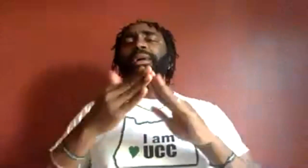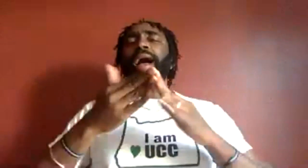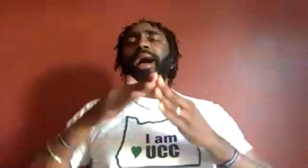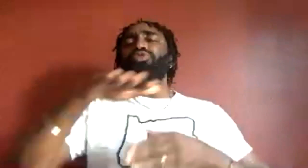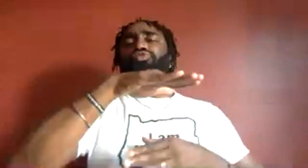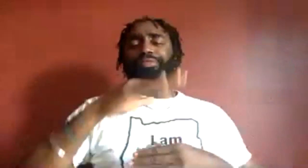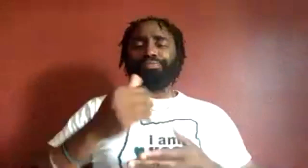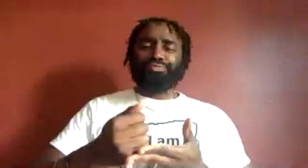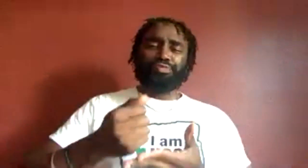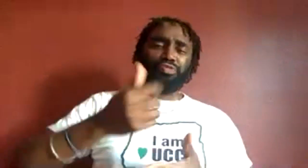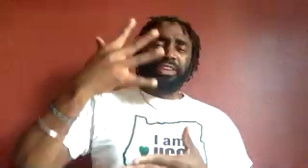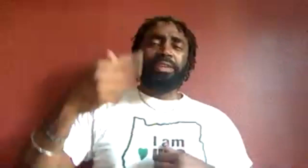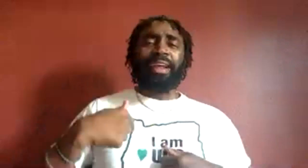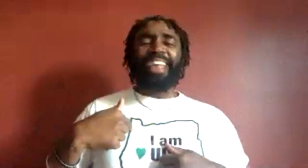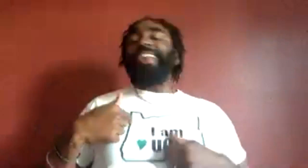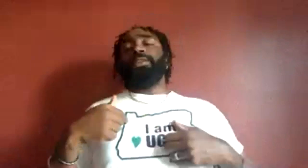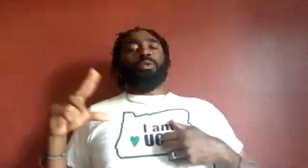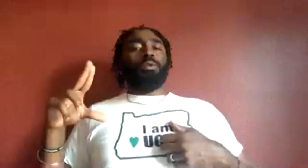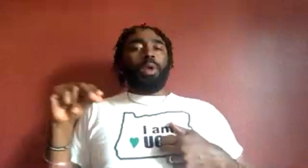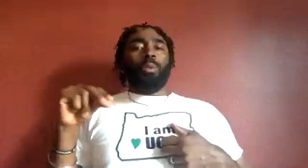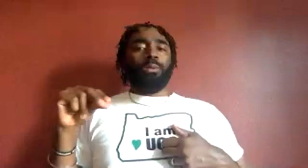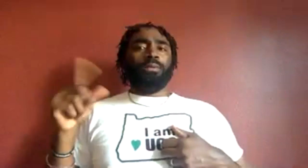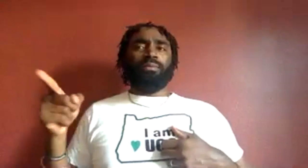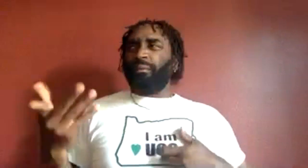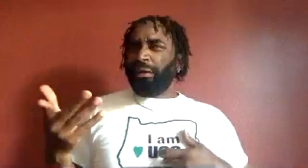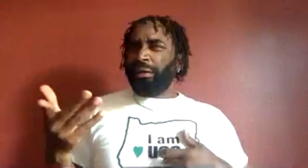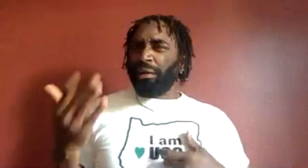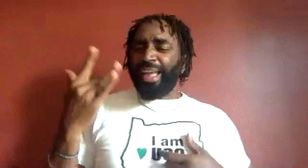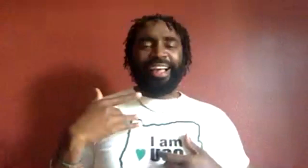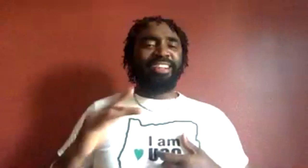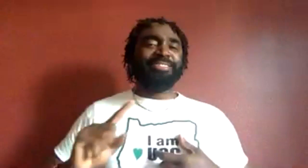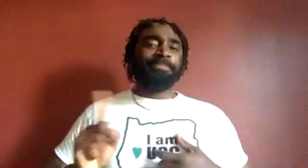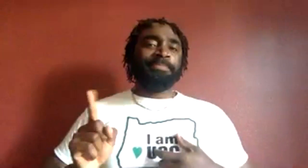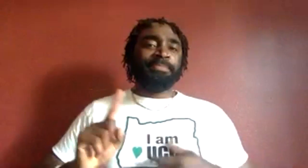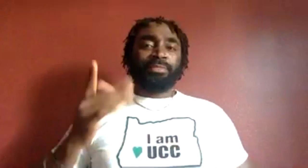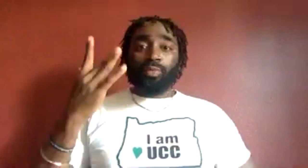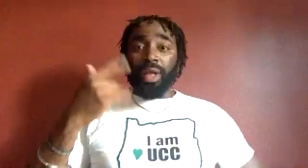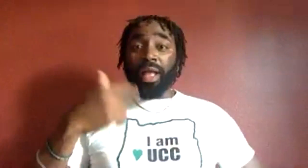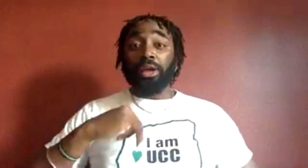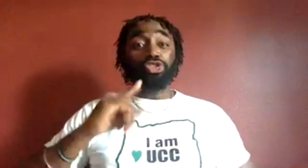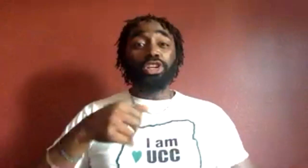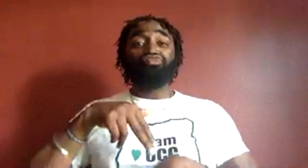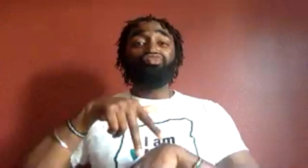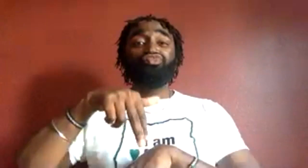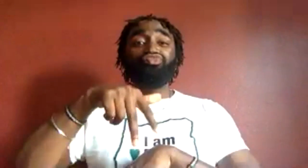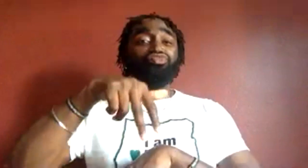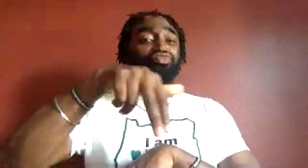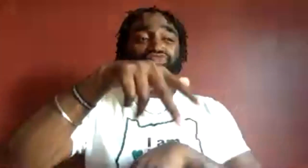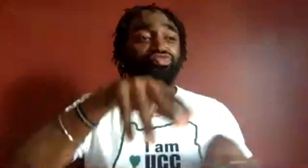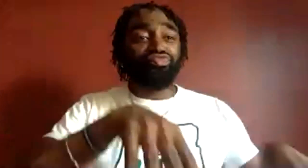she dropped me off in this community that is very wealthy. And I said, no, let's not do that. Reason being, because if I